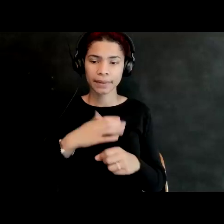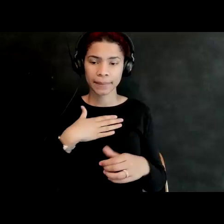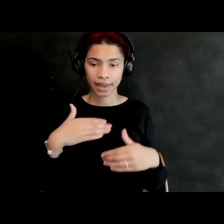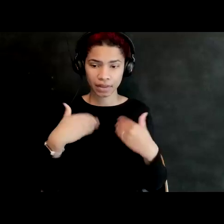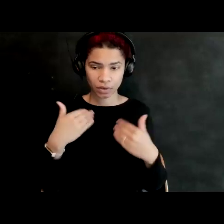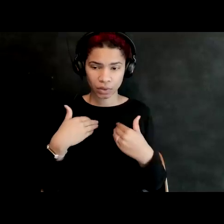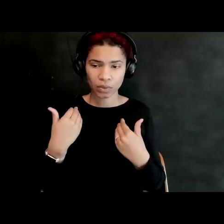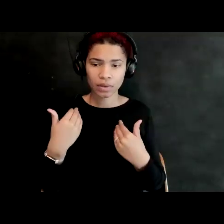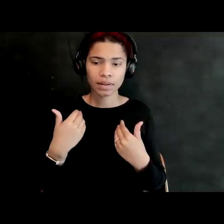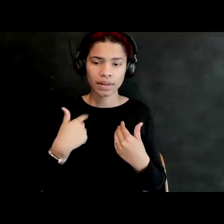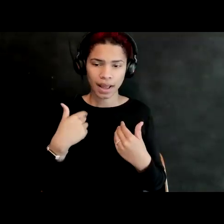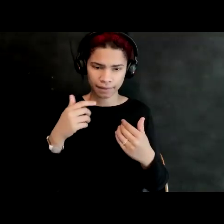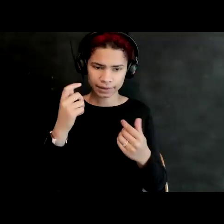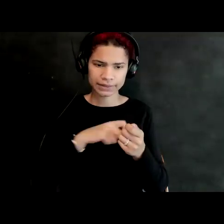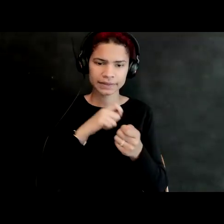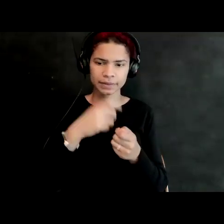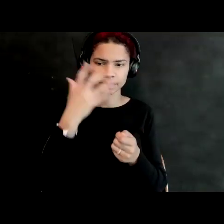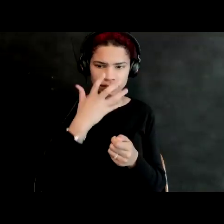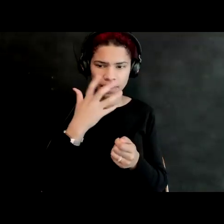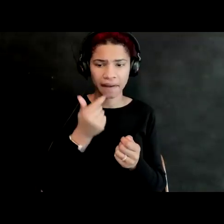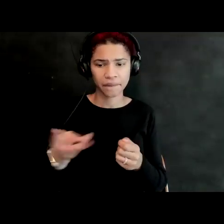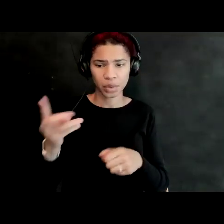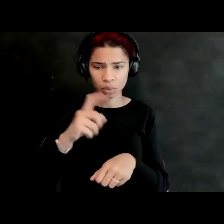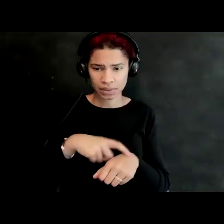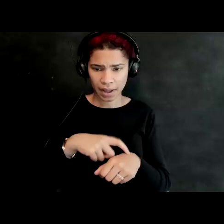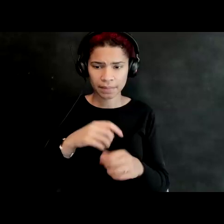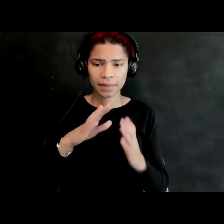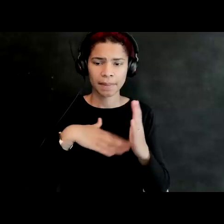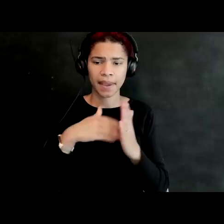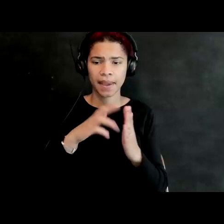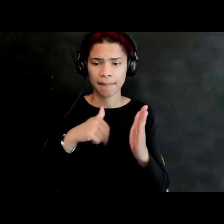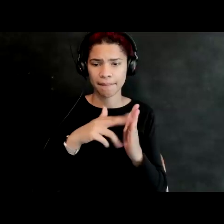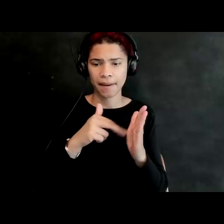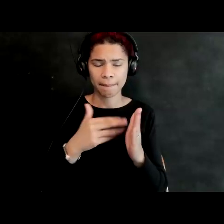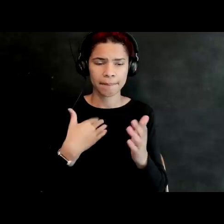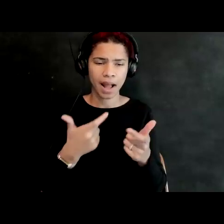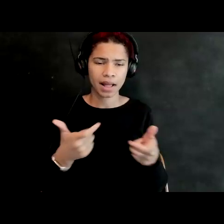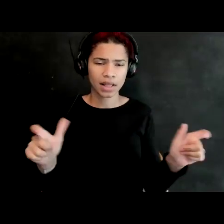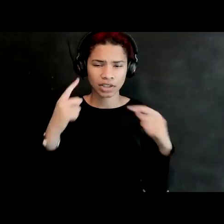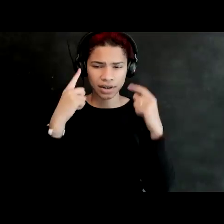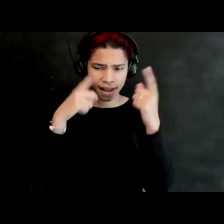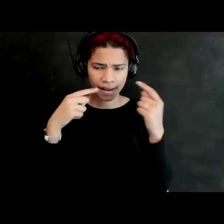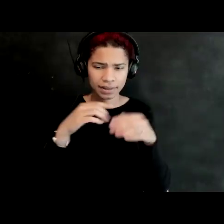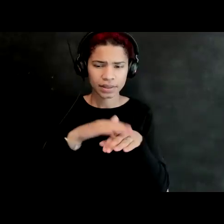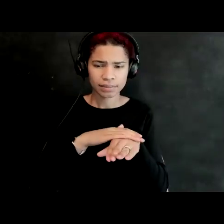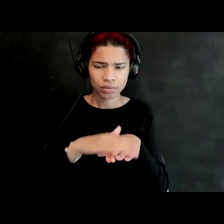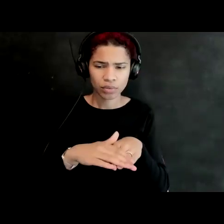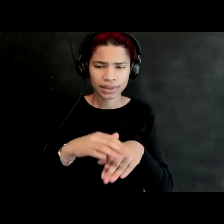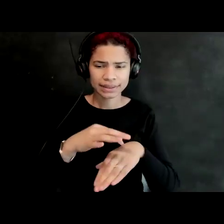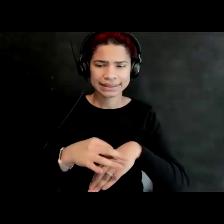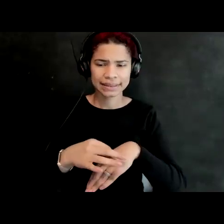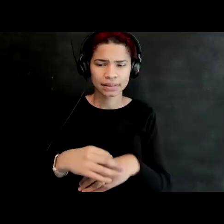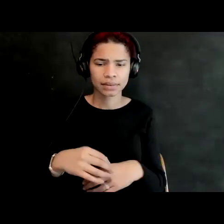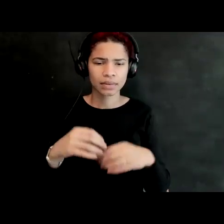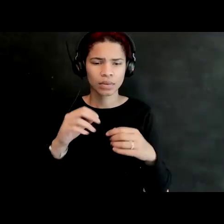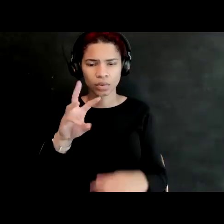I was an art model. They painted my large eyes and smooth skin and wide mouth. I know